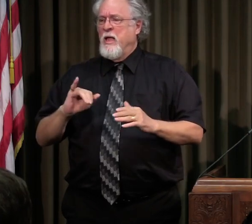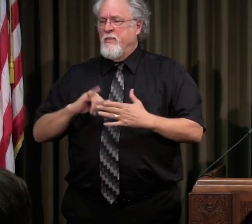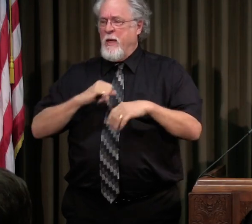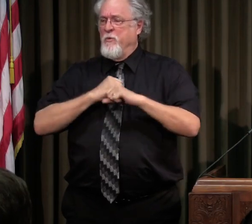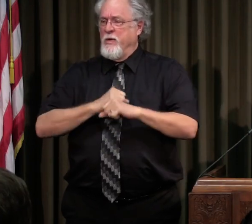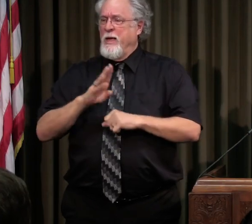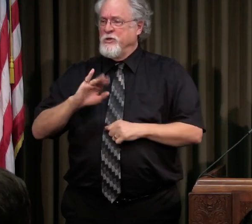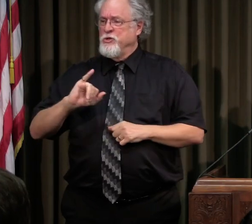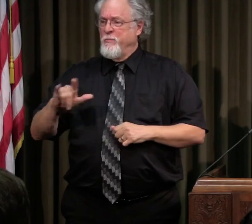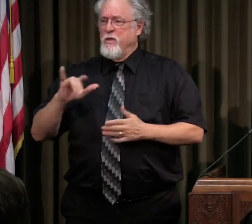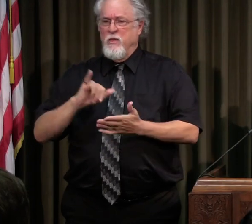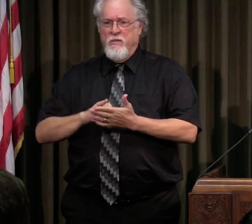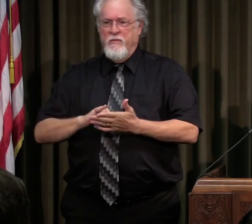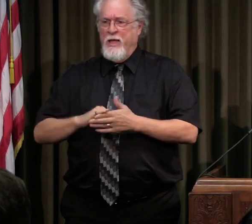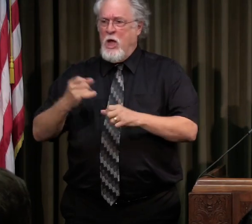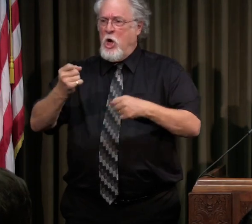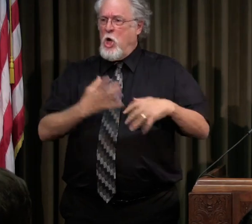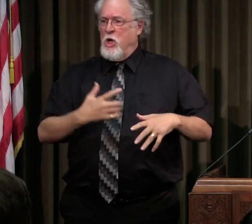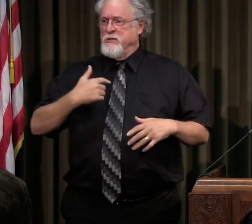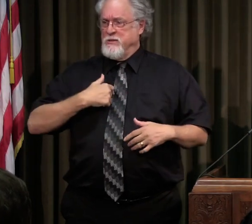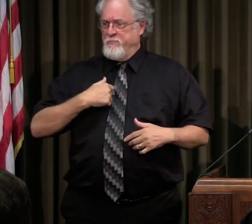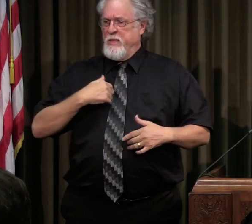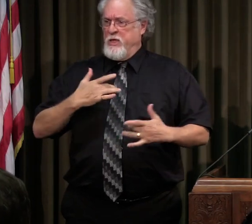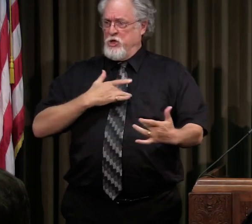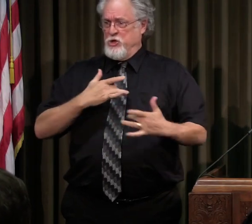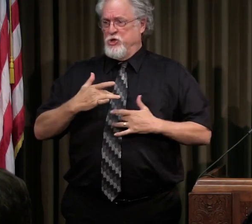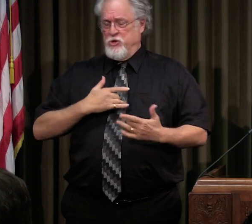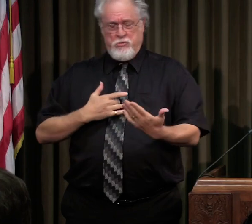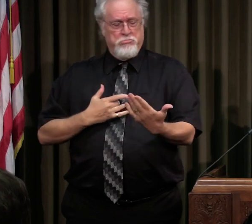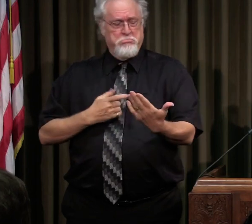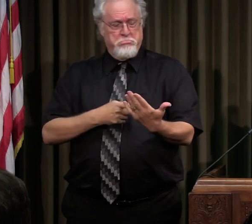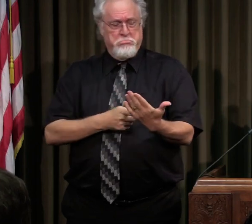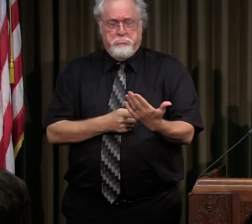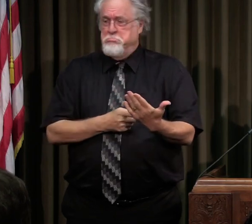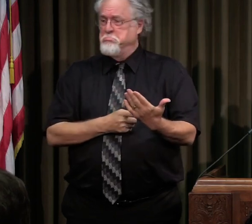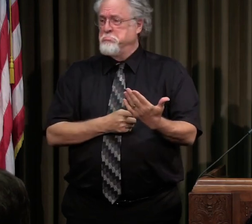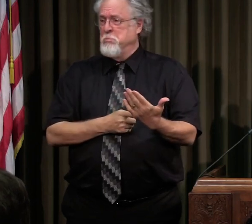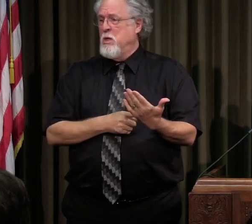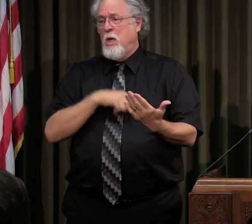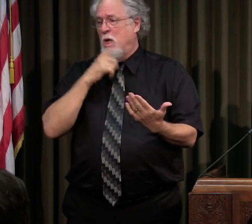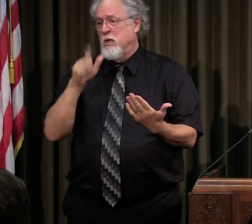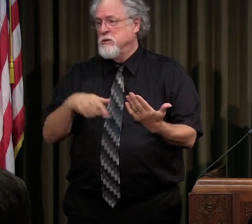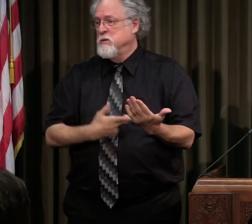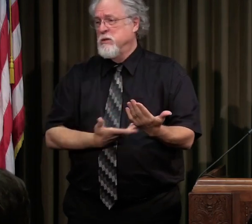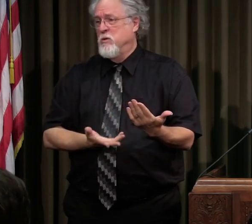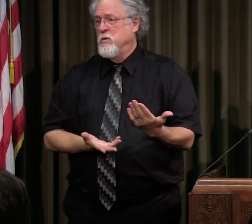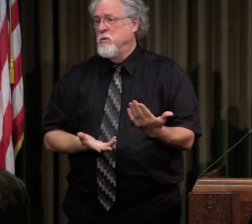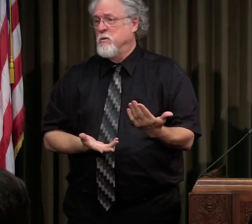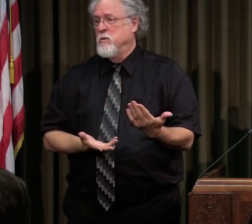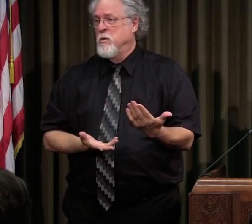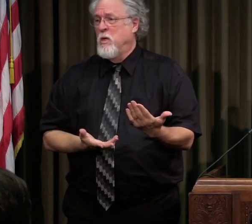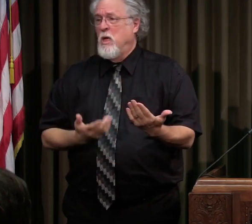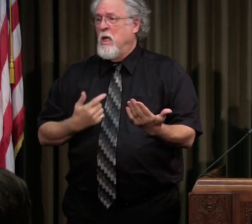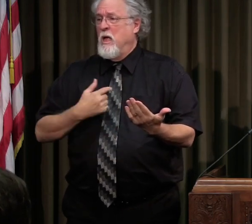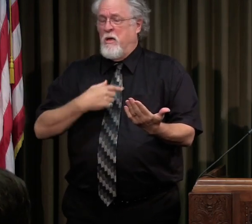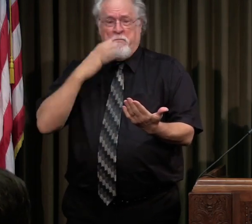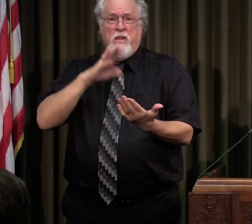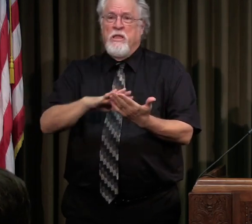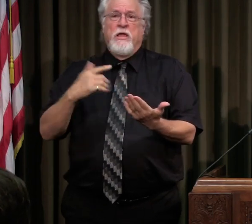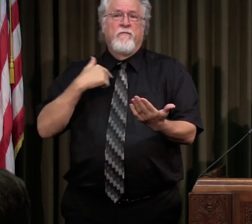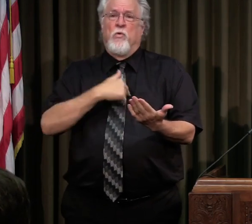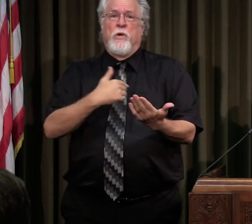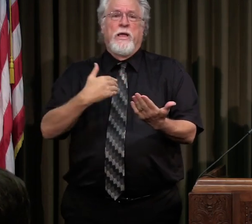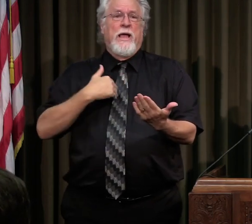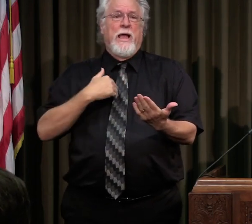that causes me concern, except that it's unnecessary. I don't believe we